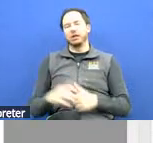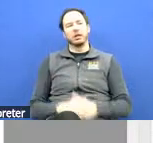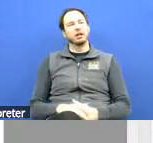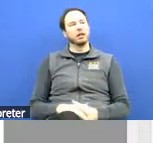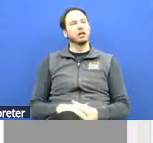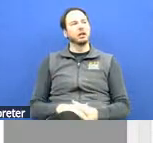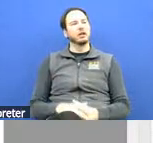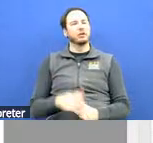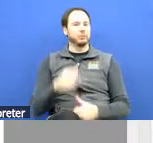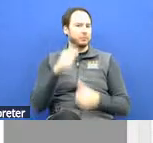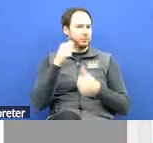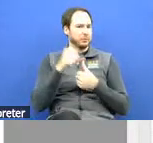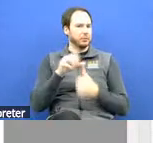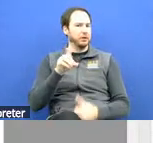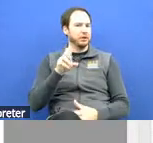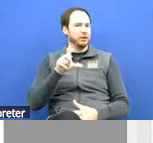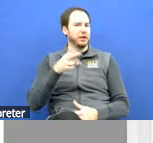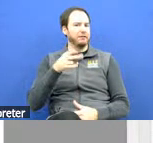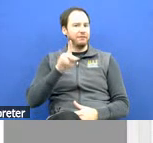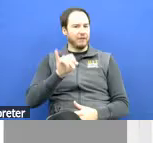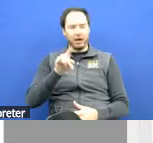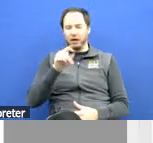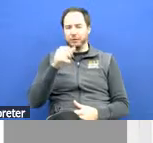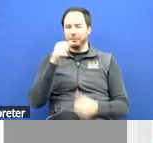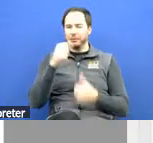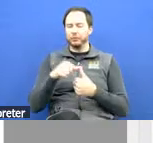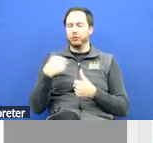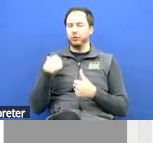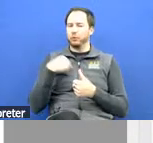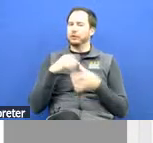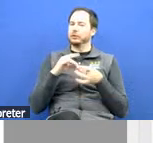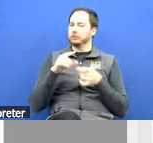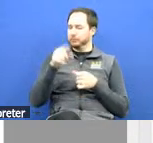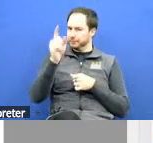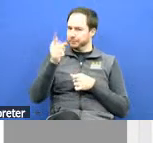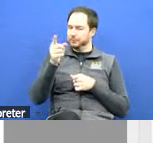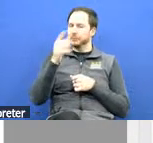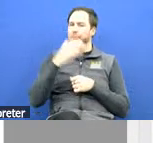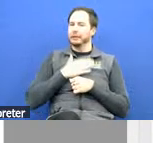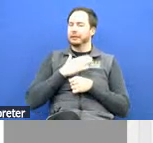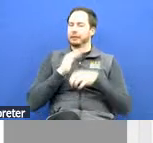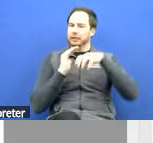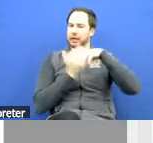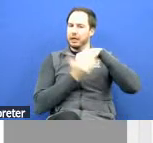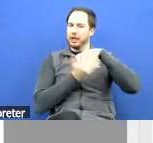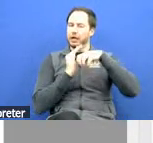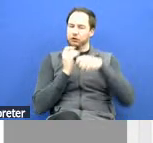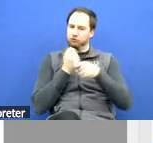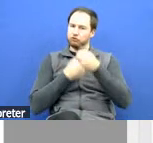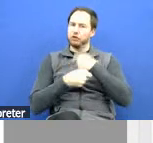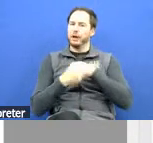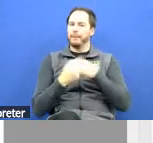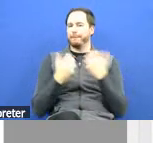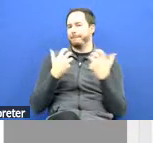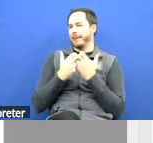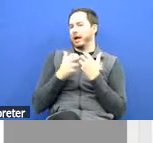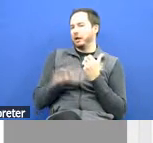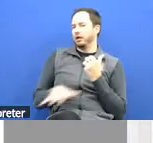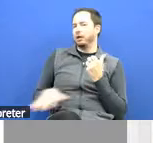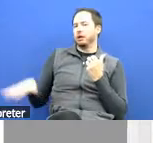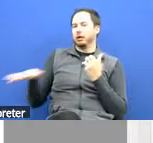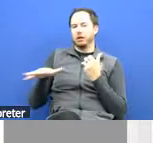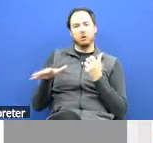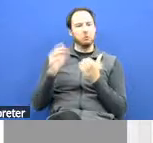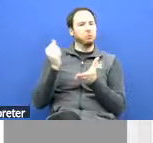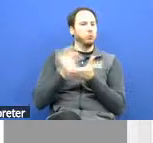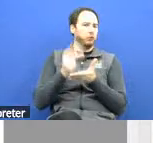who were around during the Delphi stuff, you saw that, we made them change the look of their buildings so that they